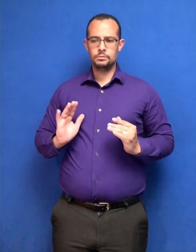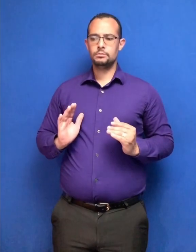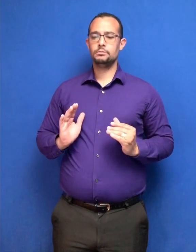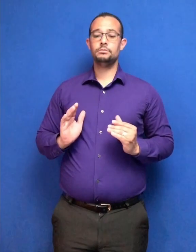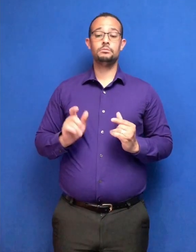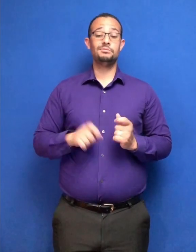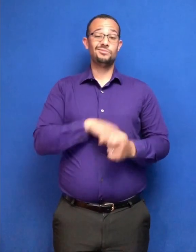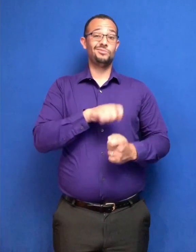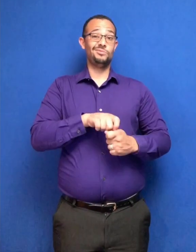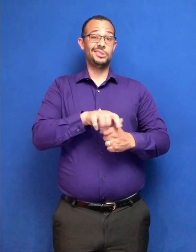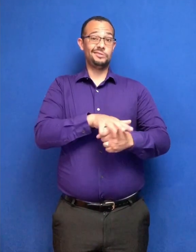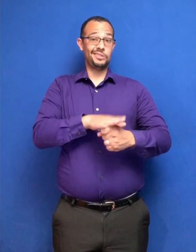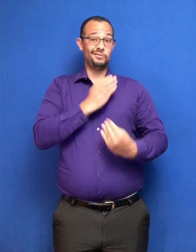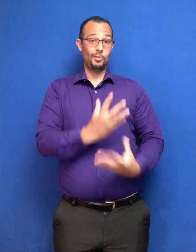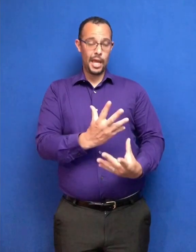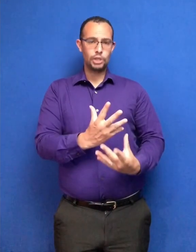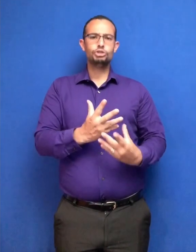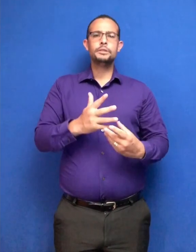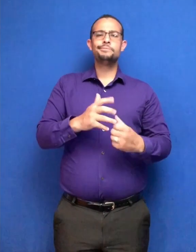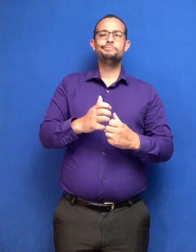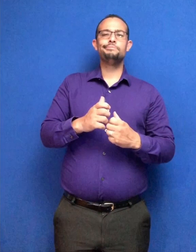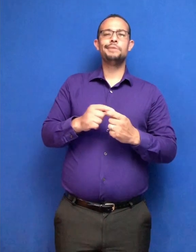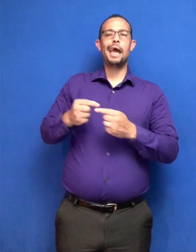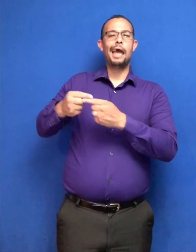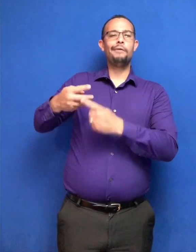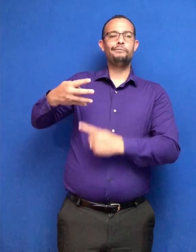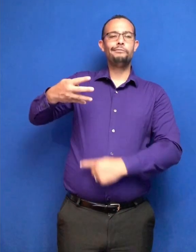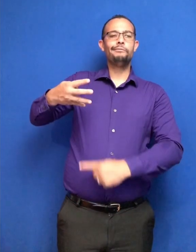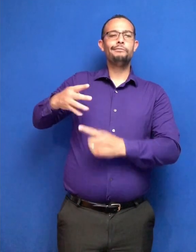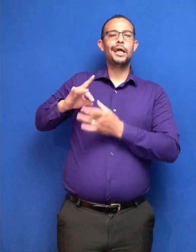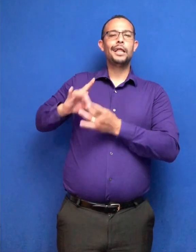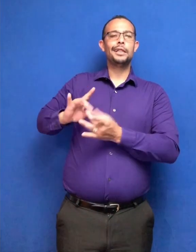Information for where you live. Osceola County, here's the link